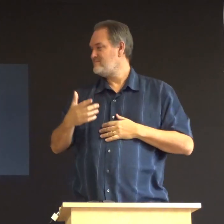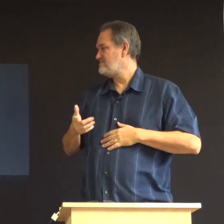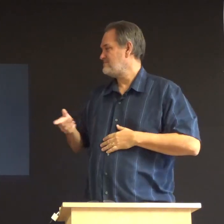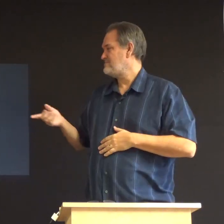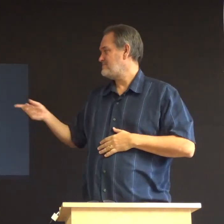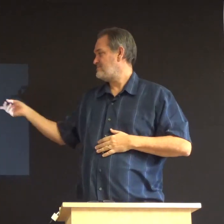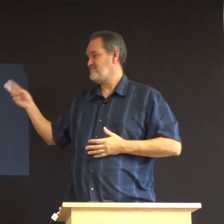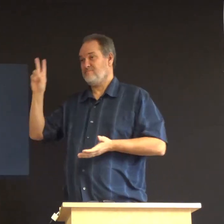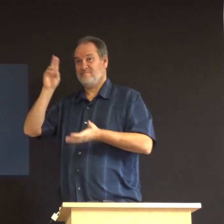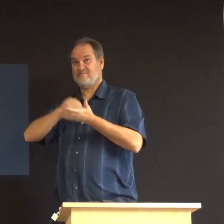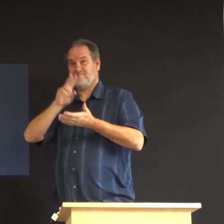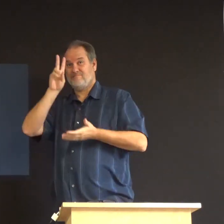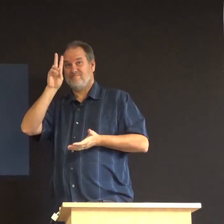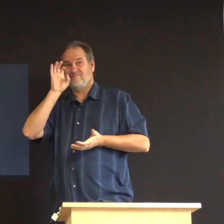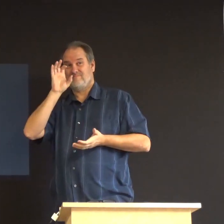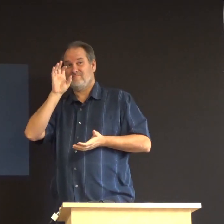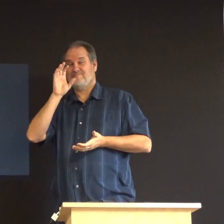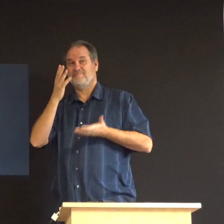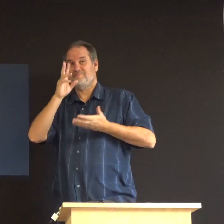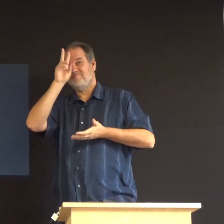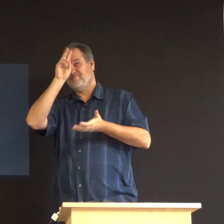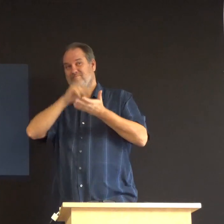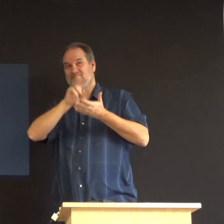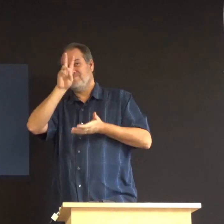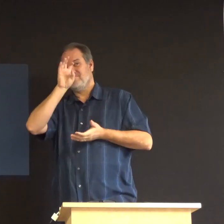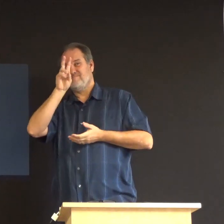languages. It's